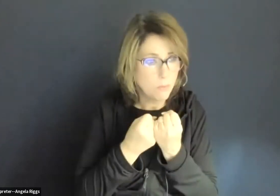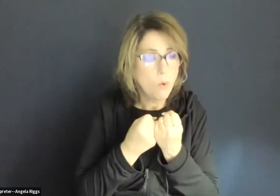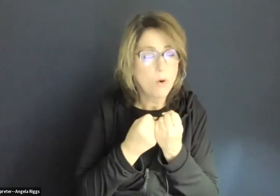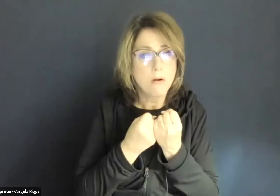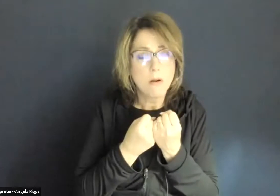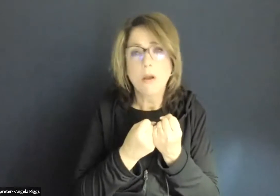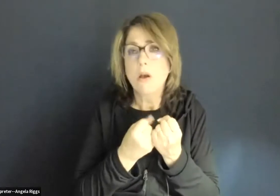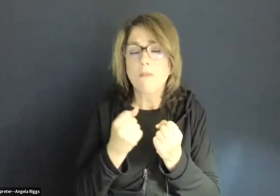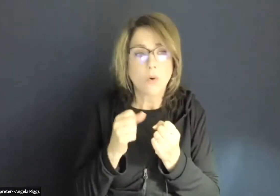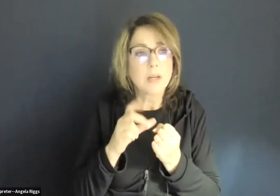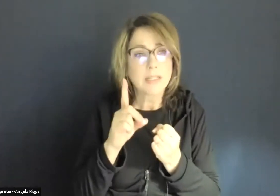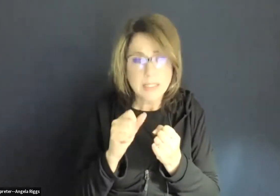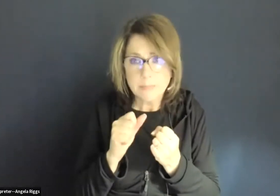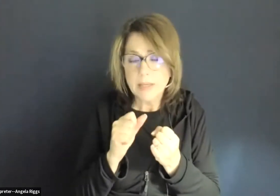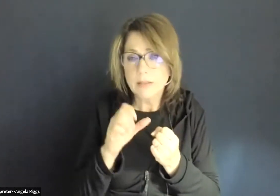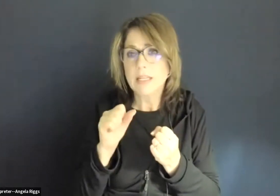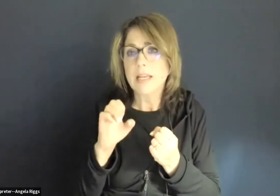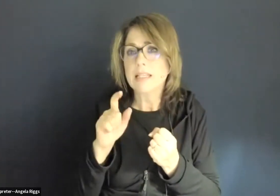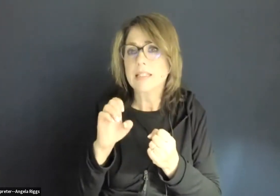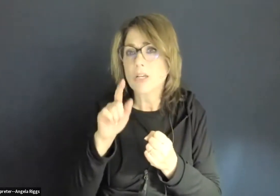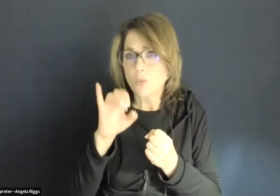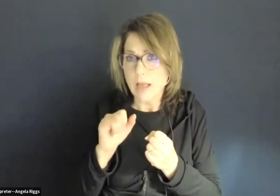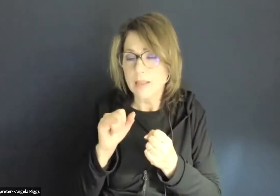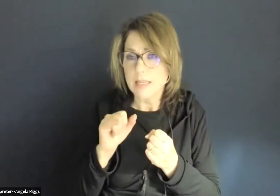disability and sexuality spectrum.